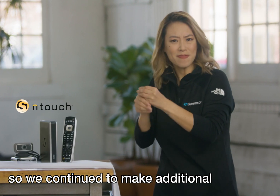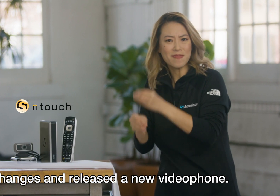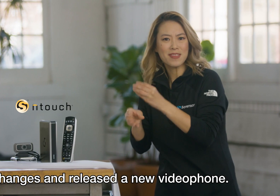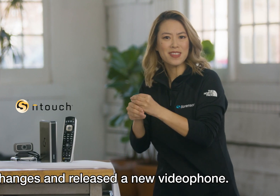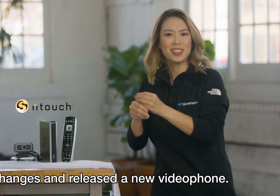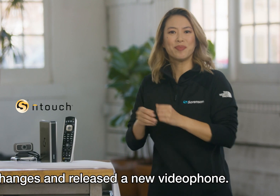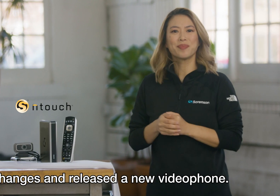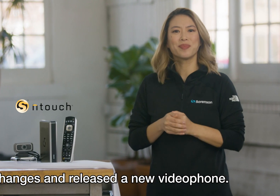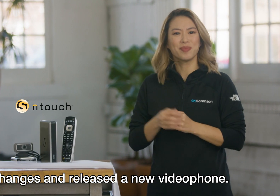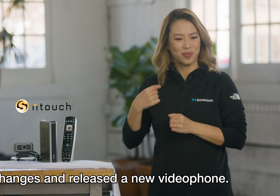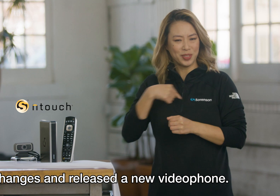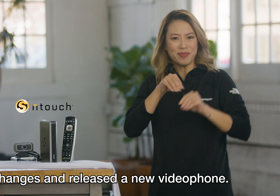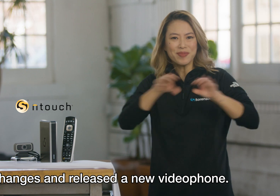a new video phone.